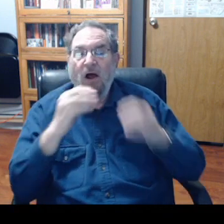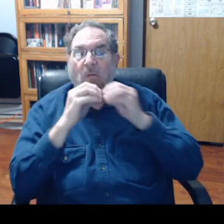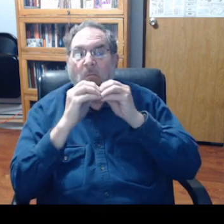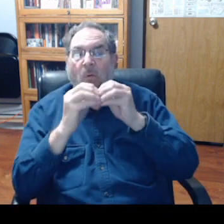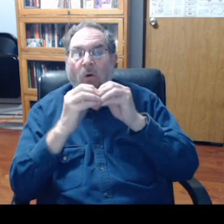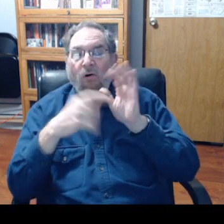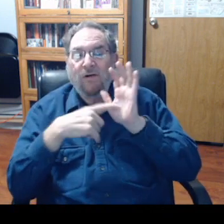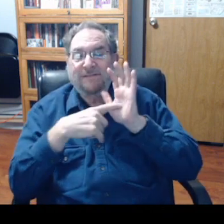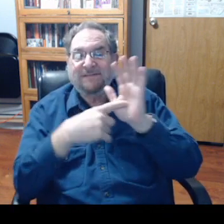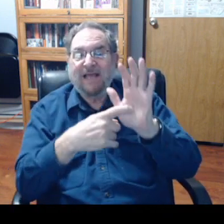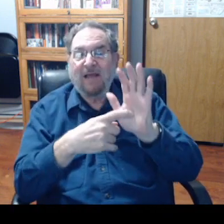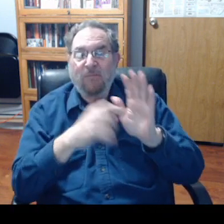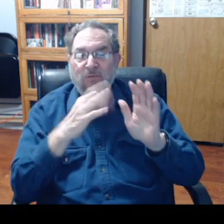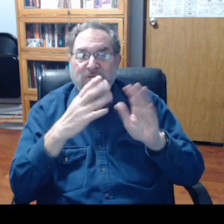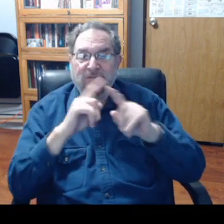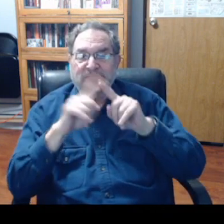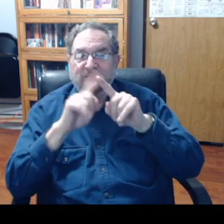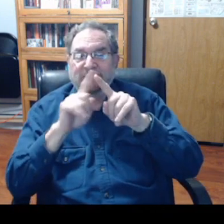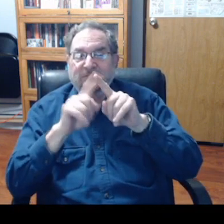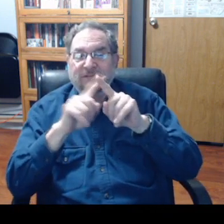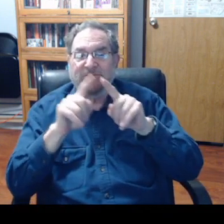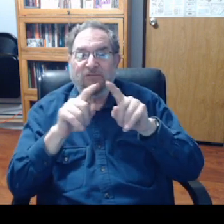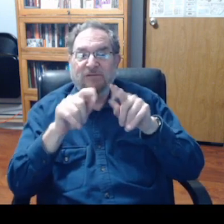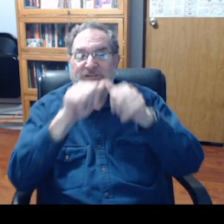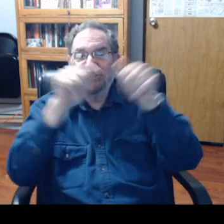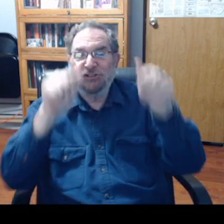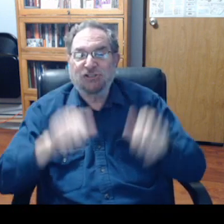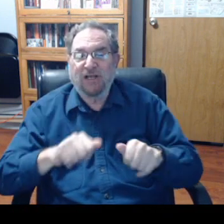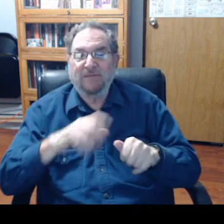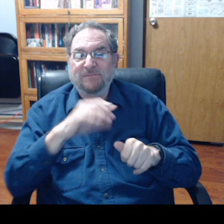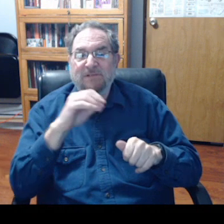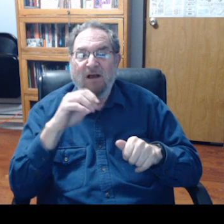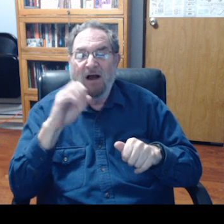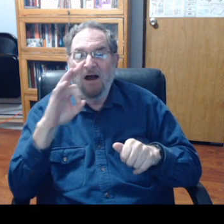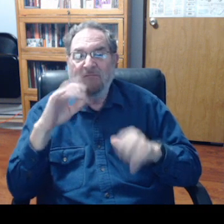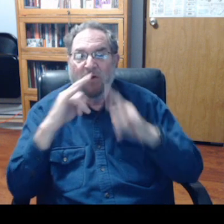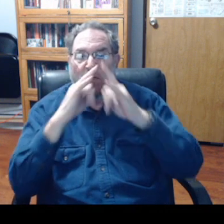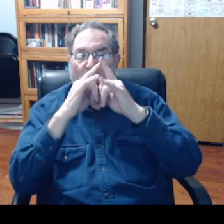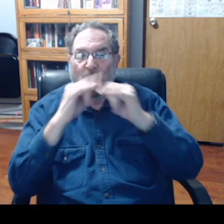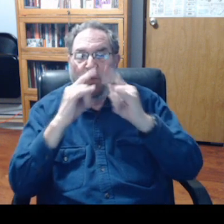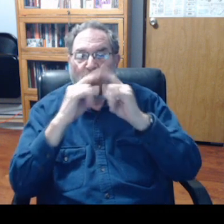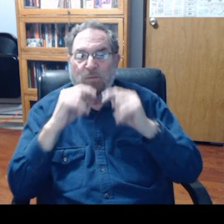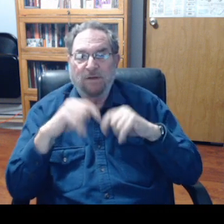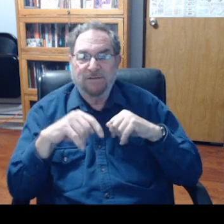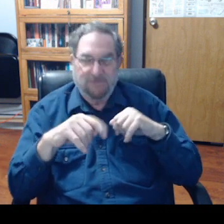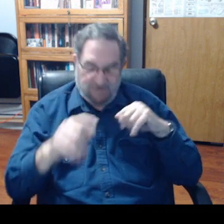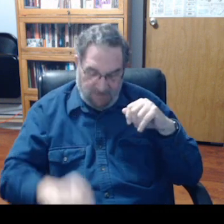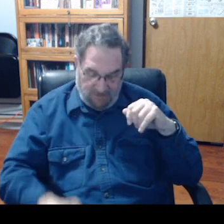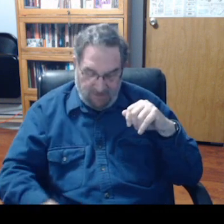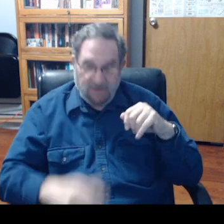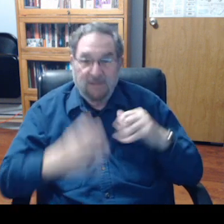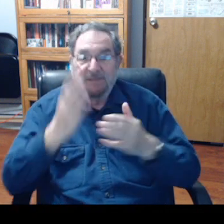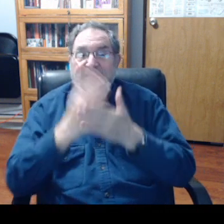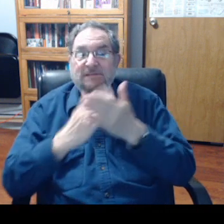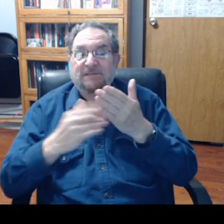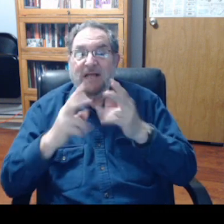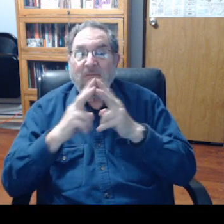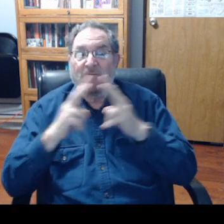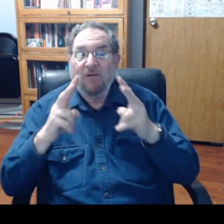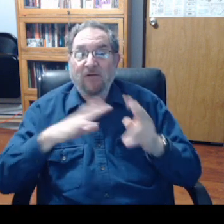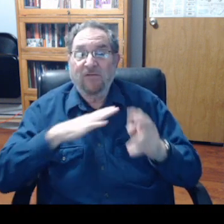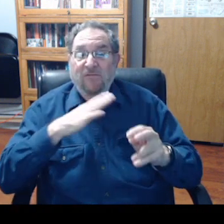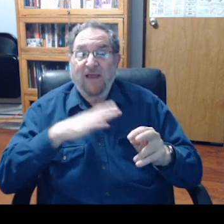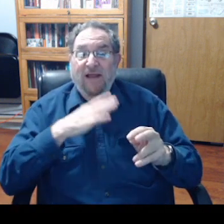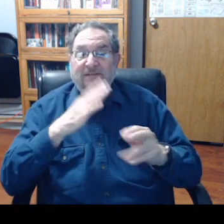There are more examples of different shapes of Cooper. Some